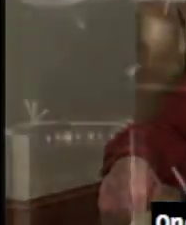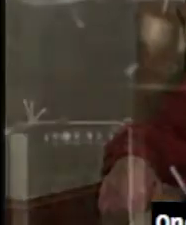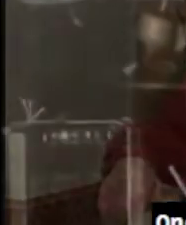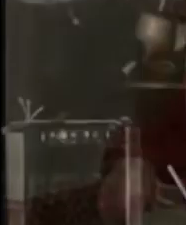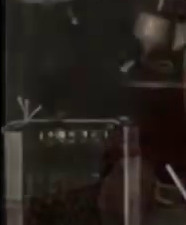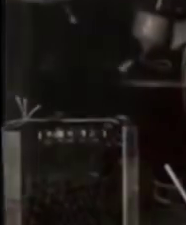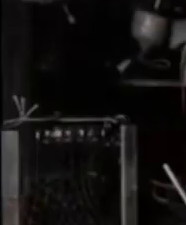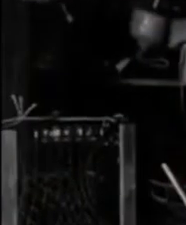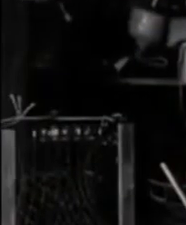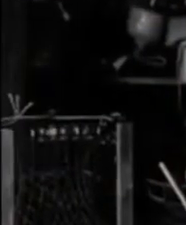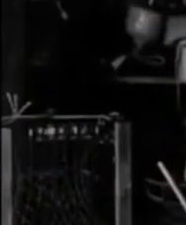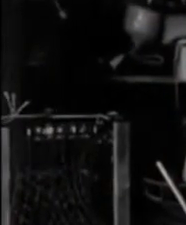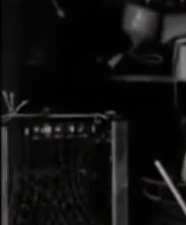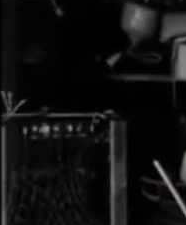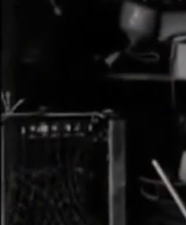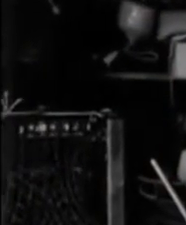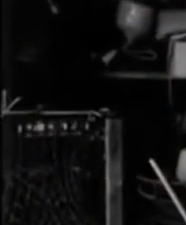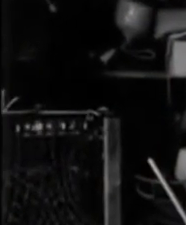Great.